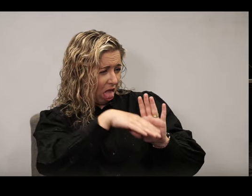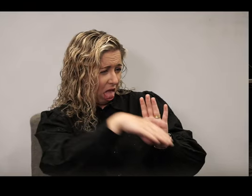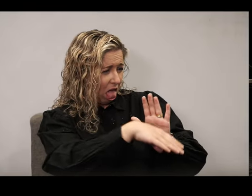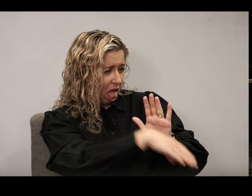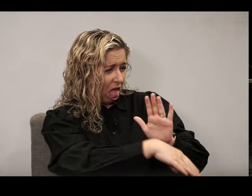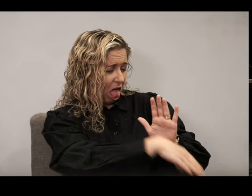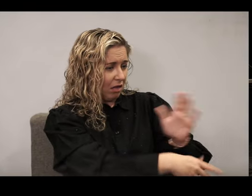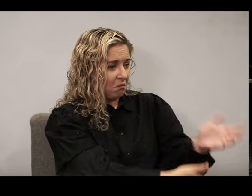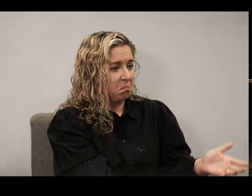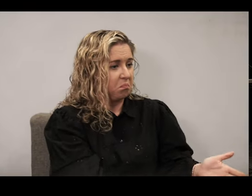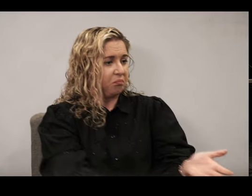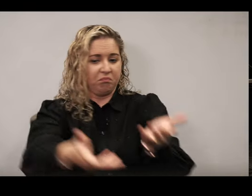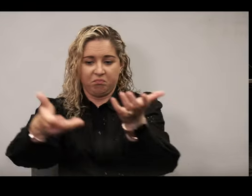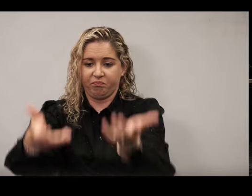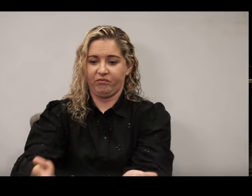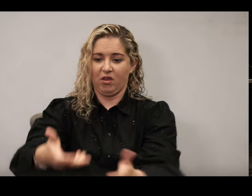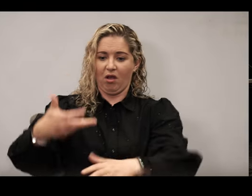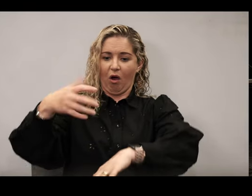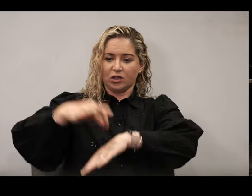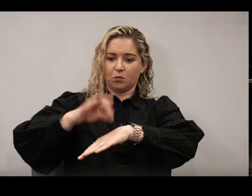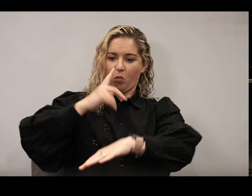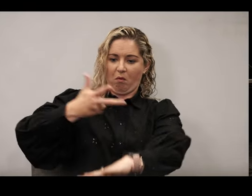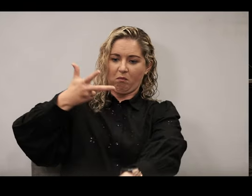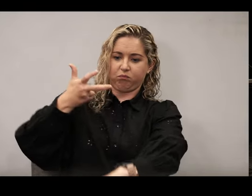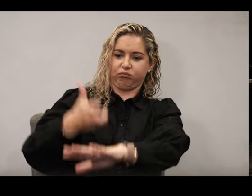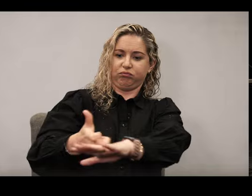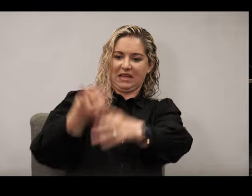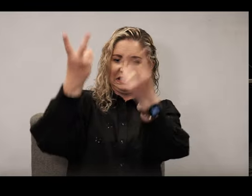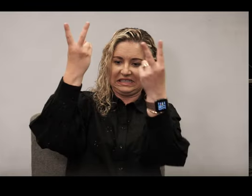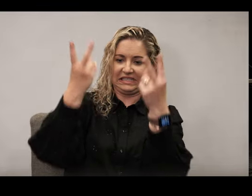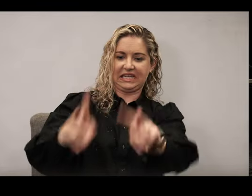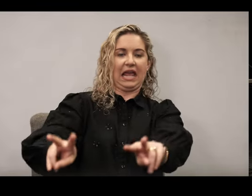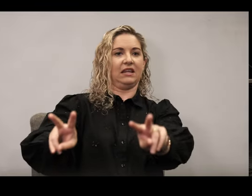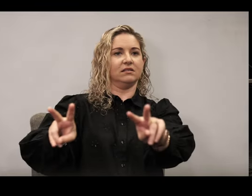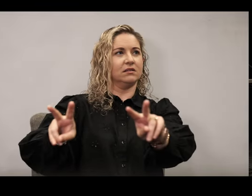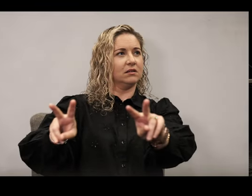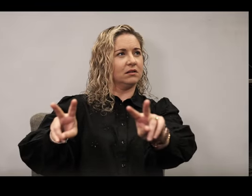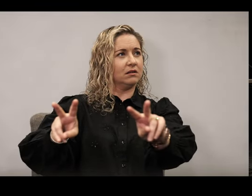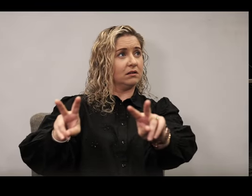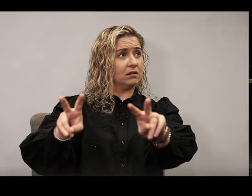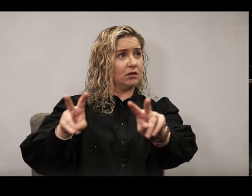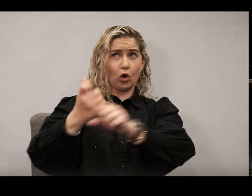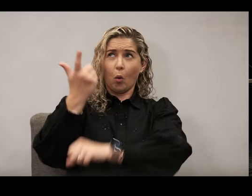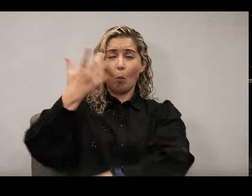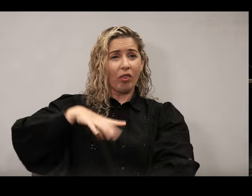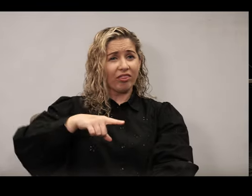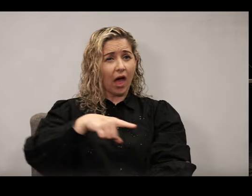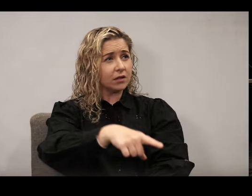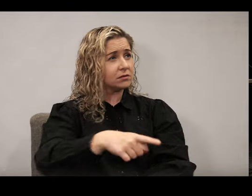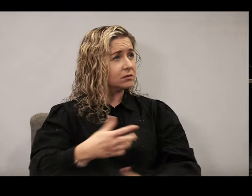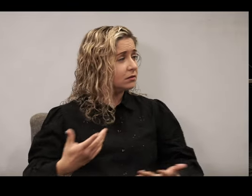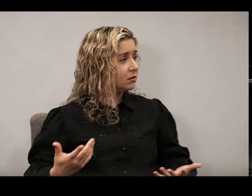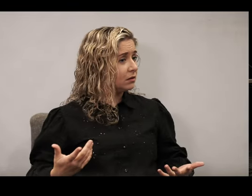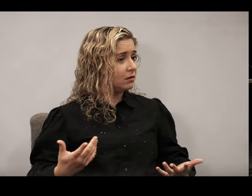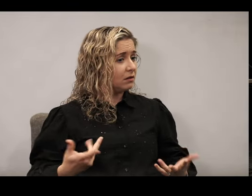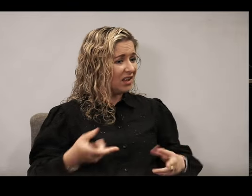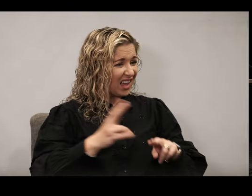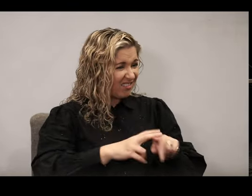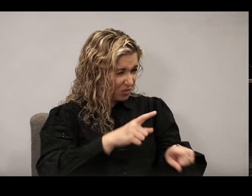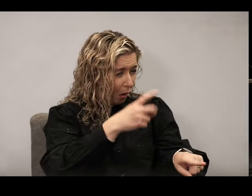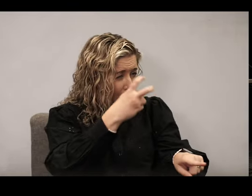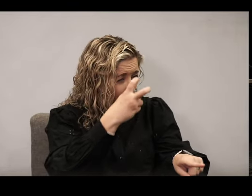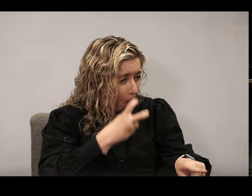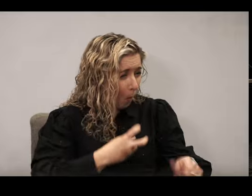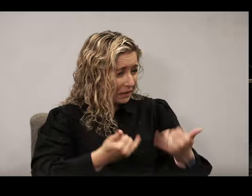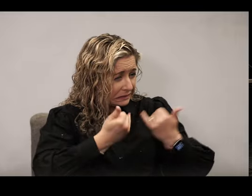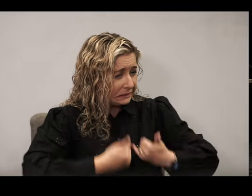place. A subtle pressure placed upon the infirm and elderly and sick to remove themselves if they feel that